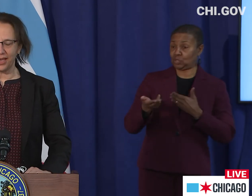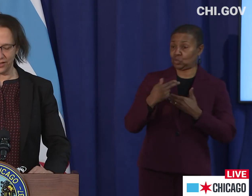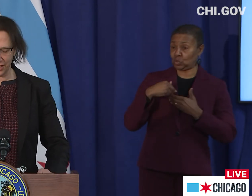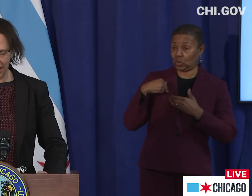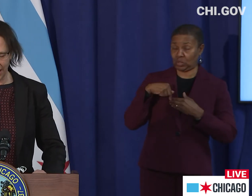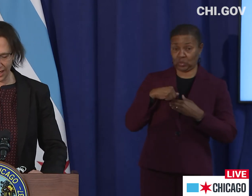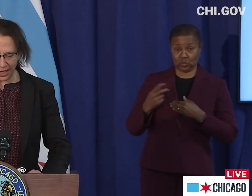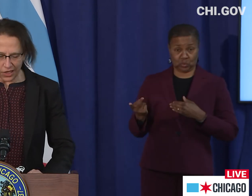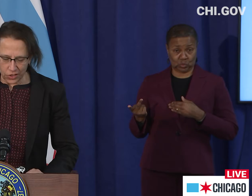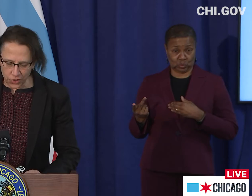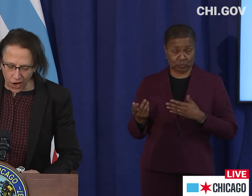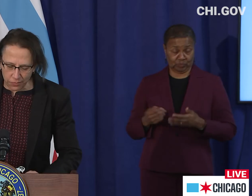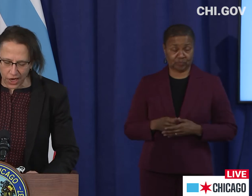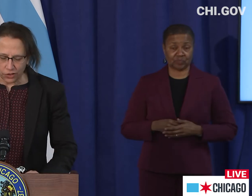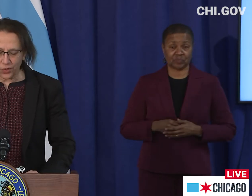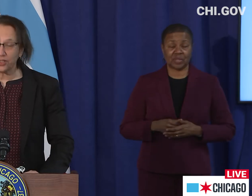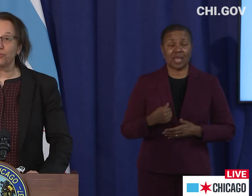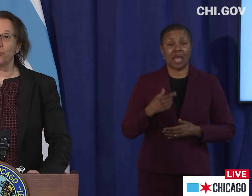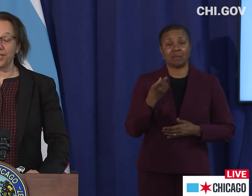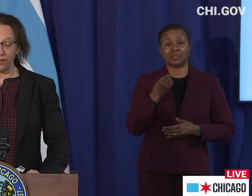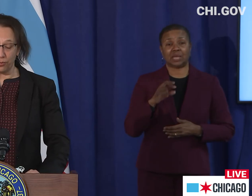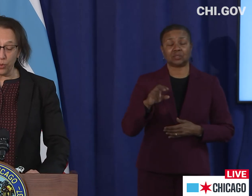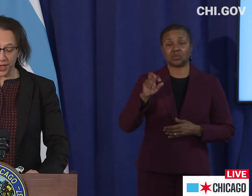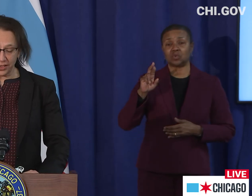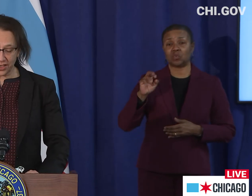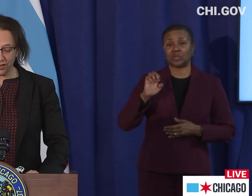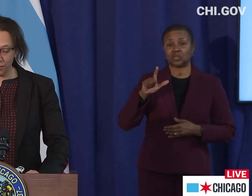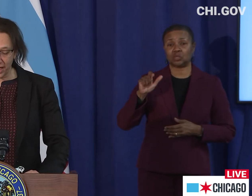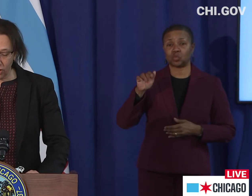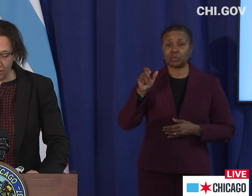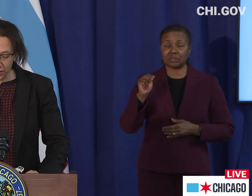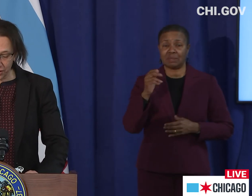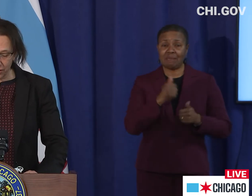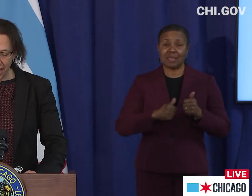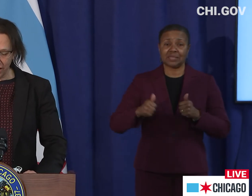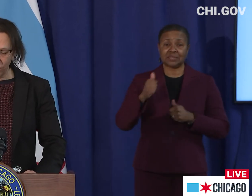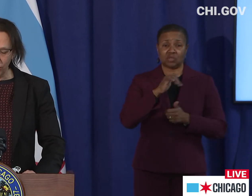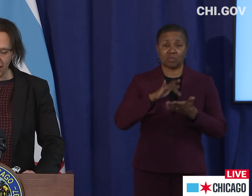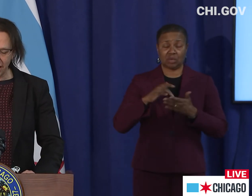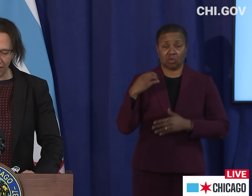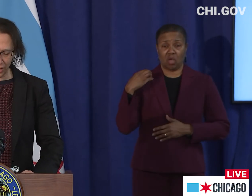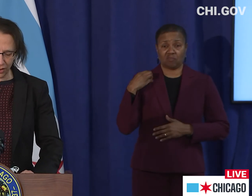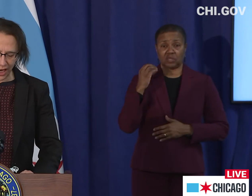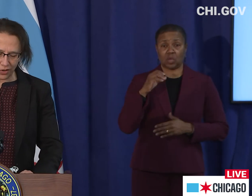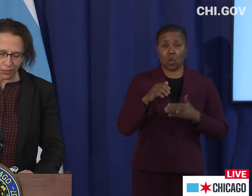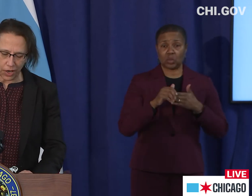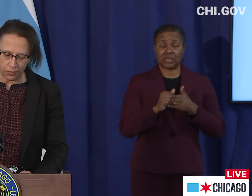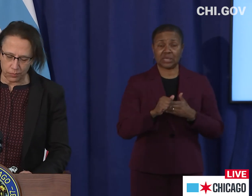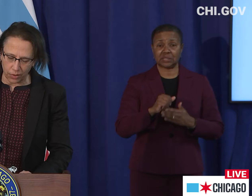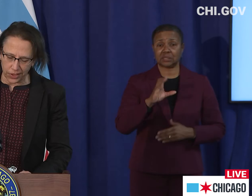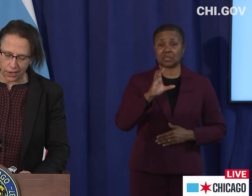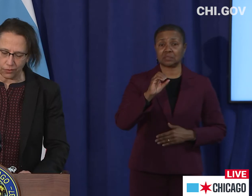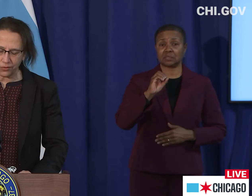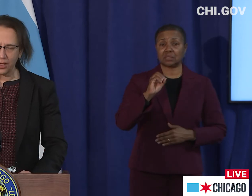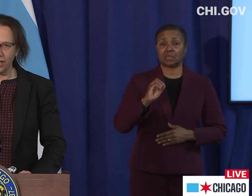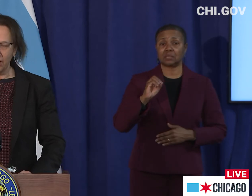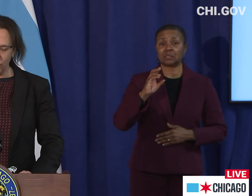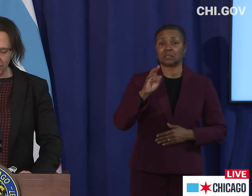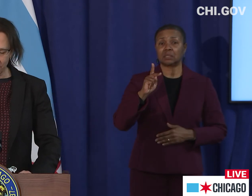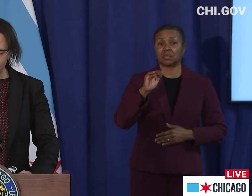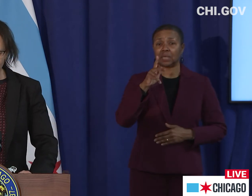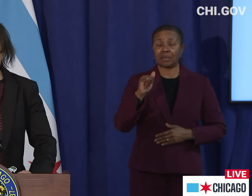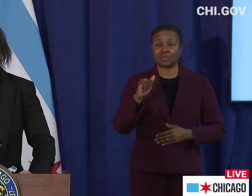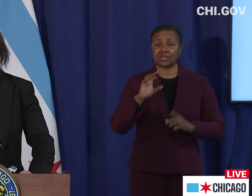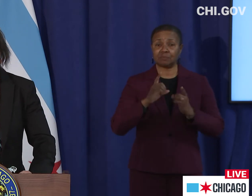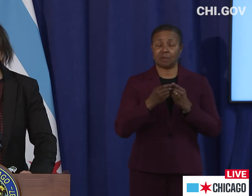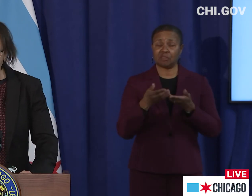today. And so I am Dr. Rachel Rubin, Senior Medical Officer and co-lead at the Cook County Department of Public Health,